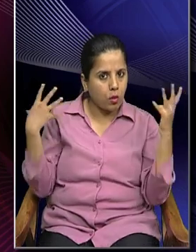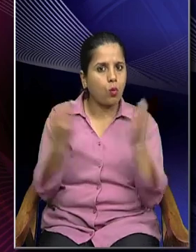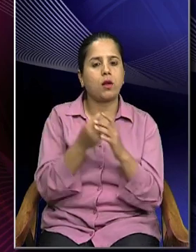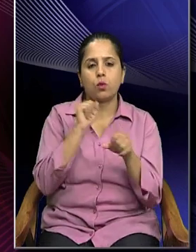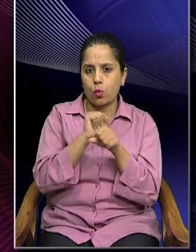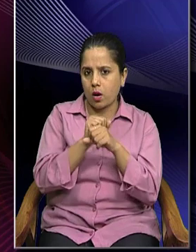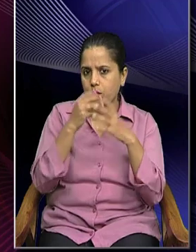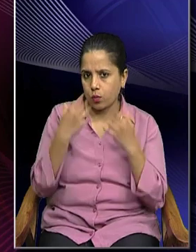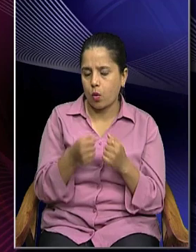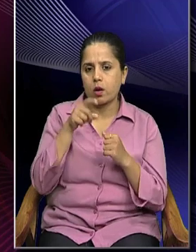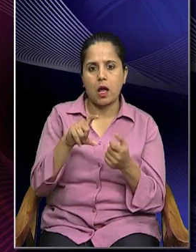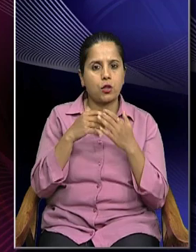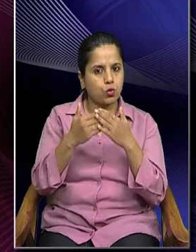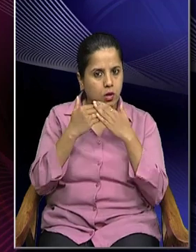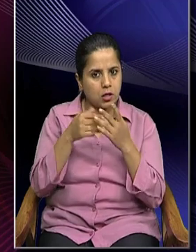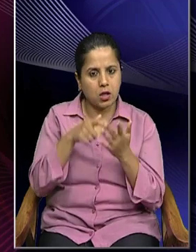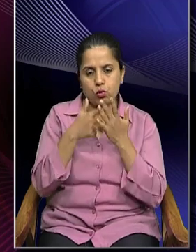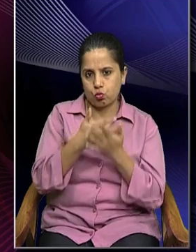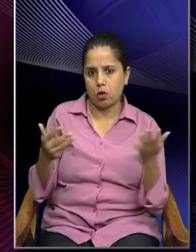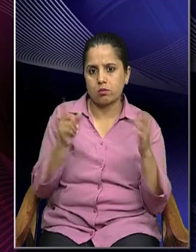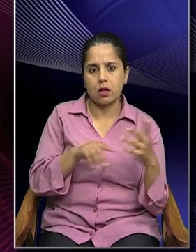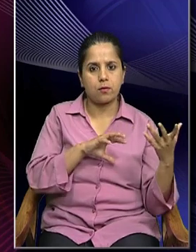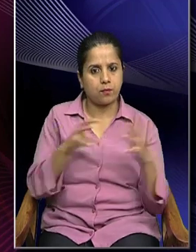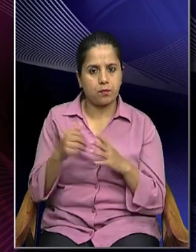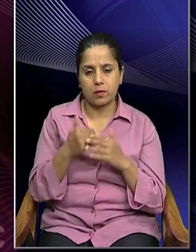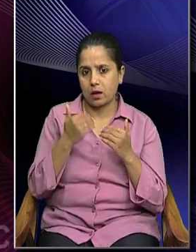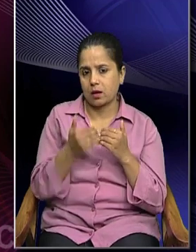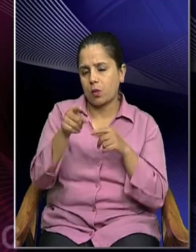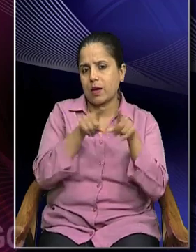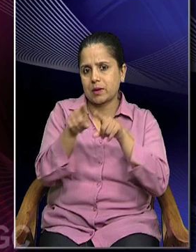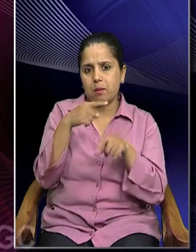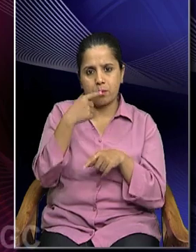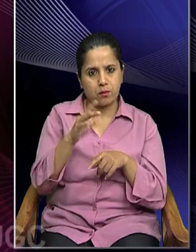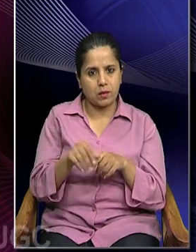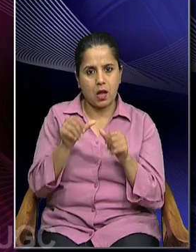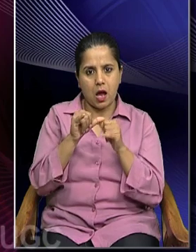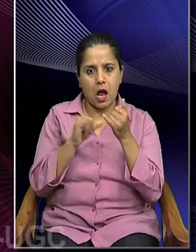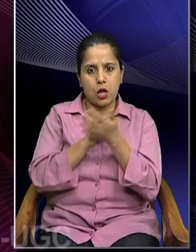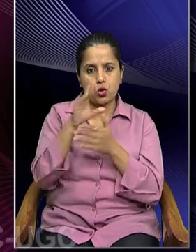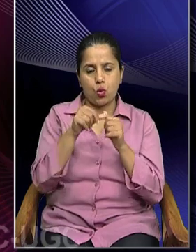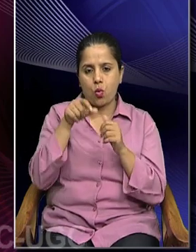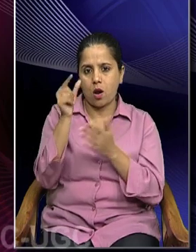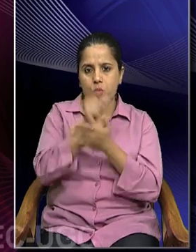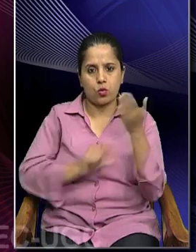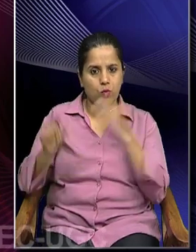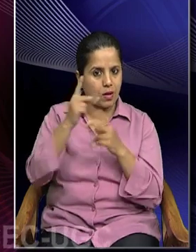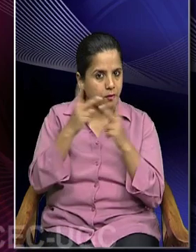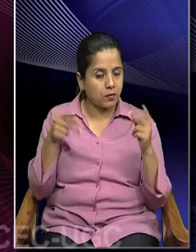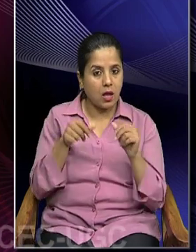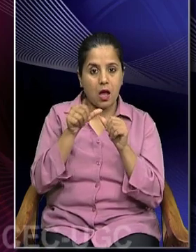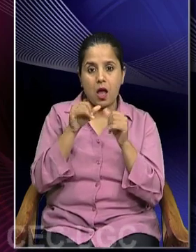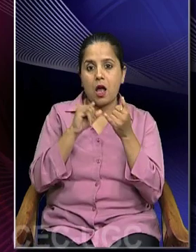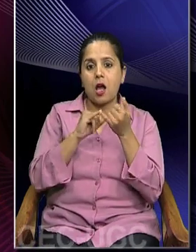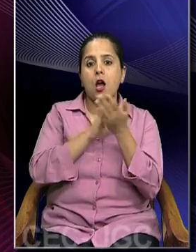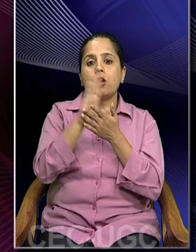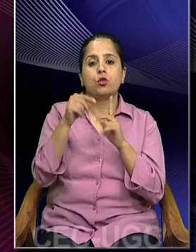develop the educational resources. Let us take an example of Ashoka University. Ashoka